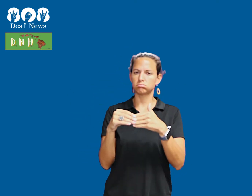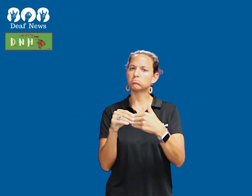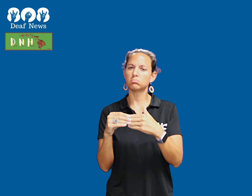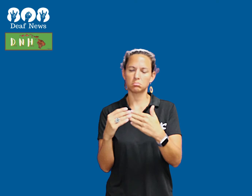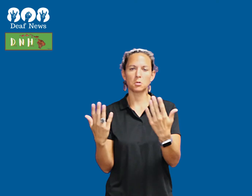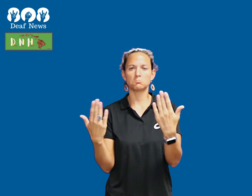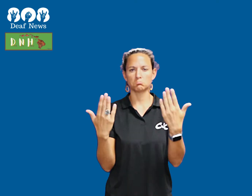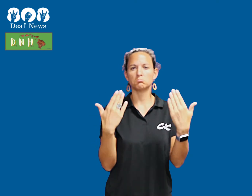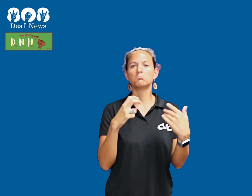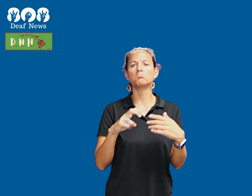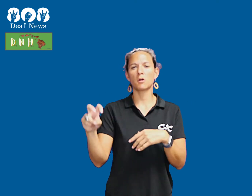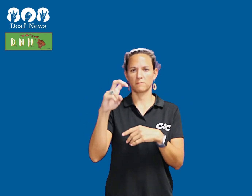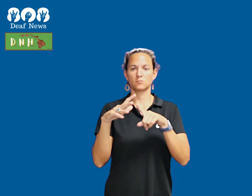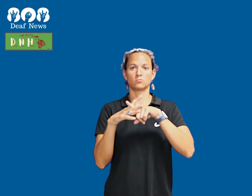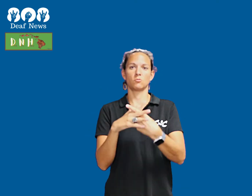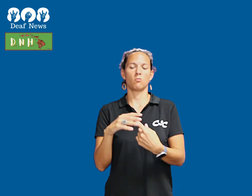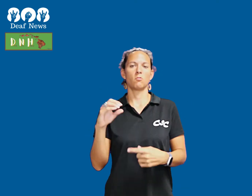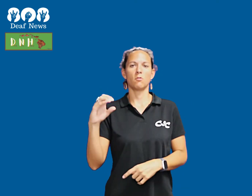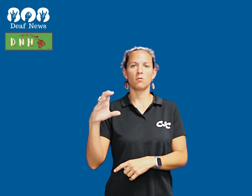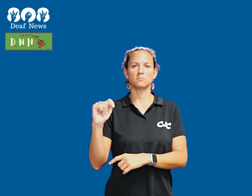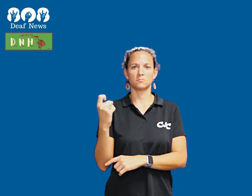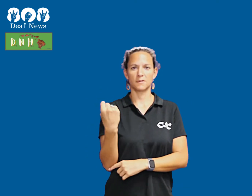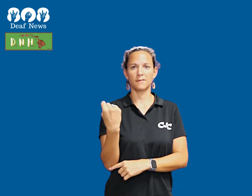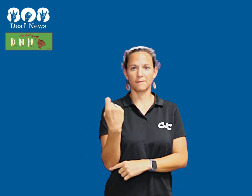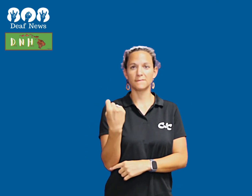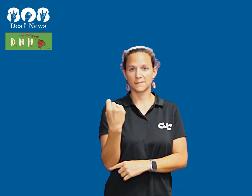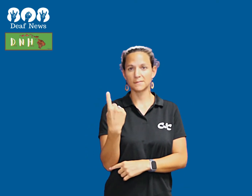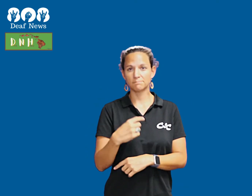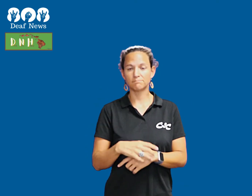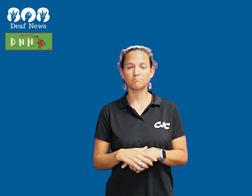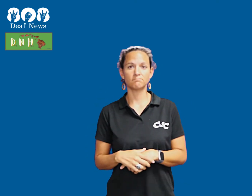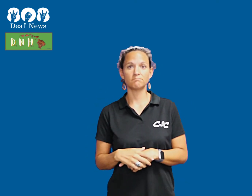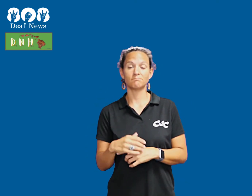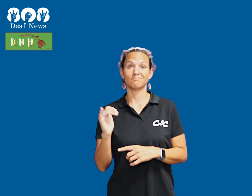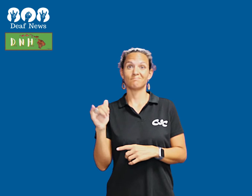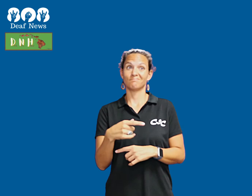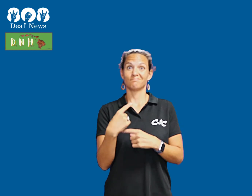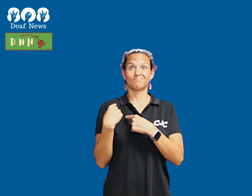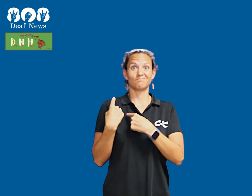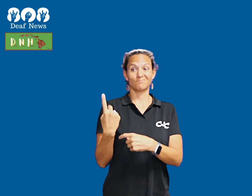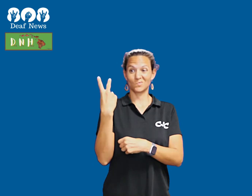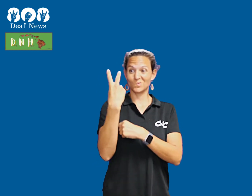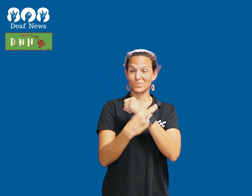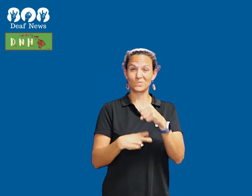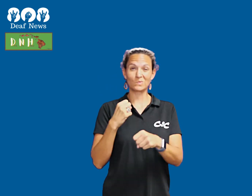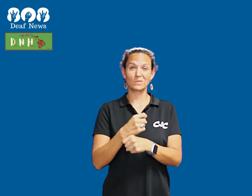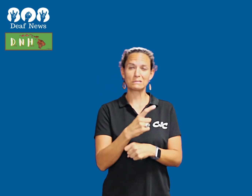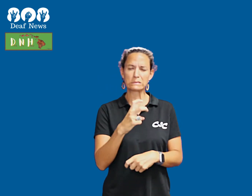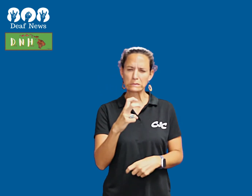Japan's ease on restriction will begin on October 11th. For 2 years, they have been under very